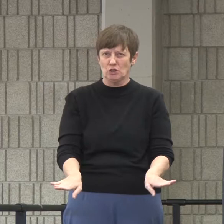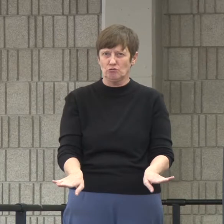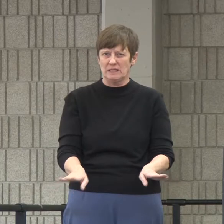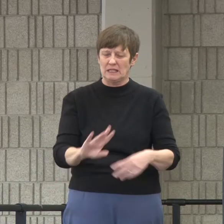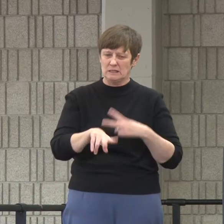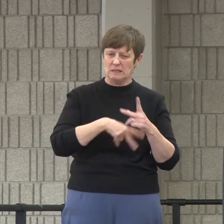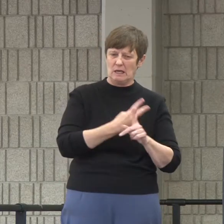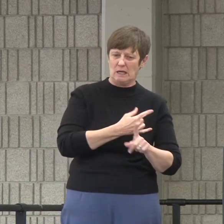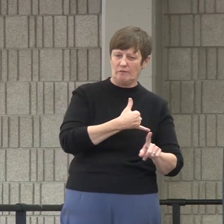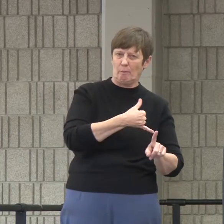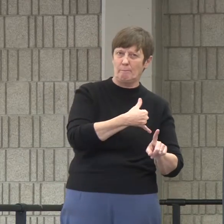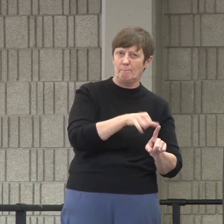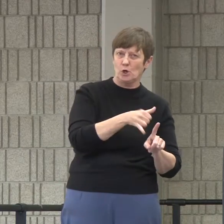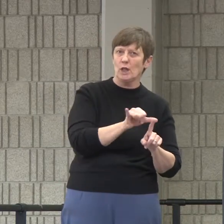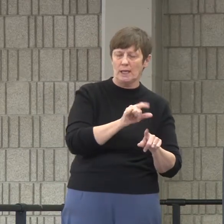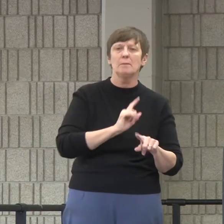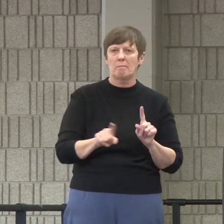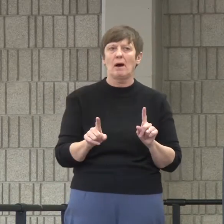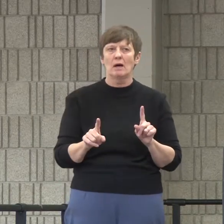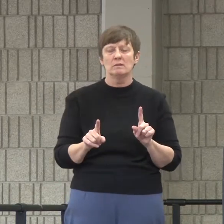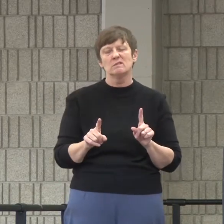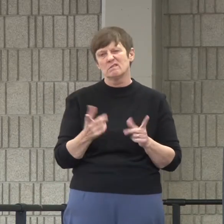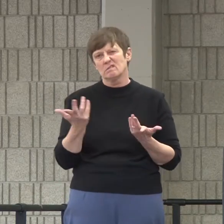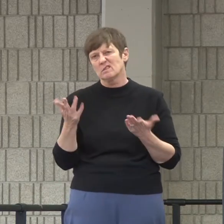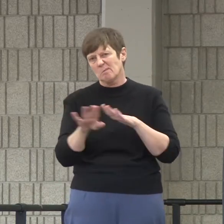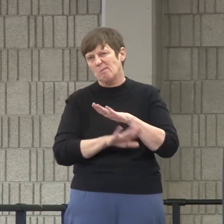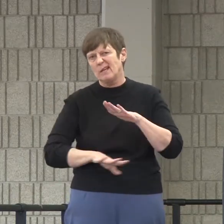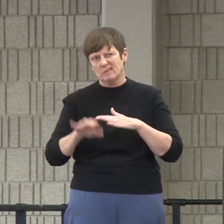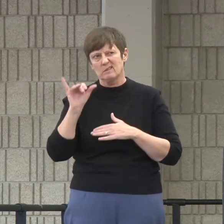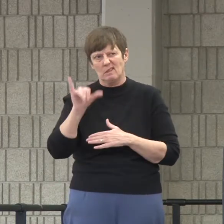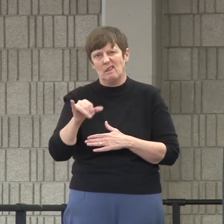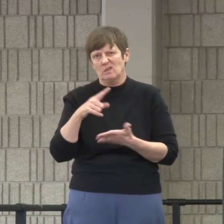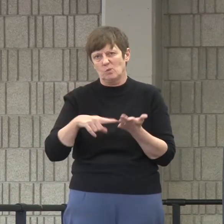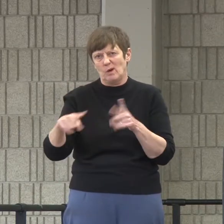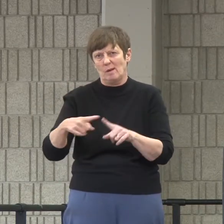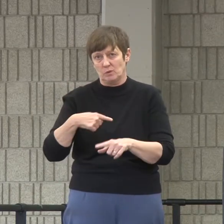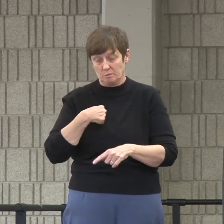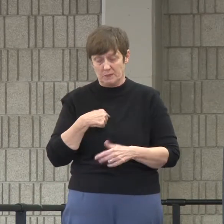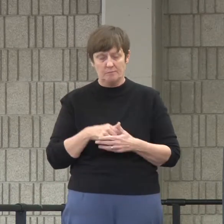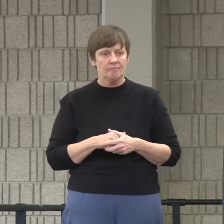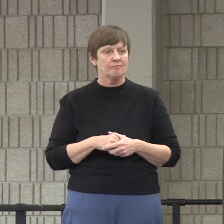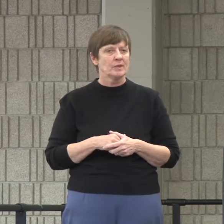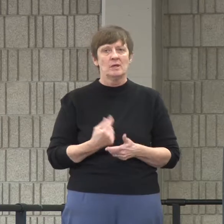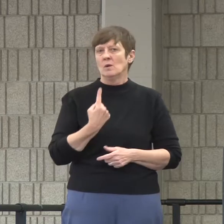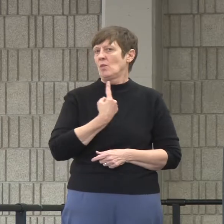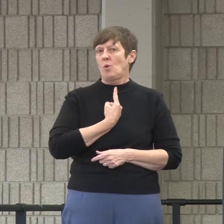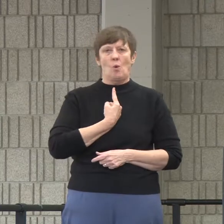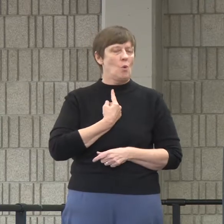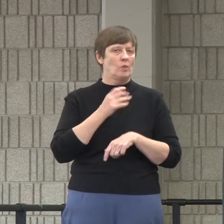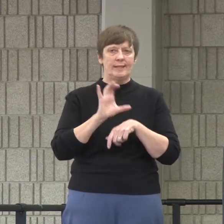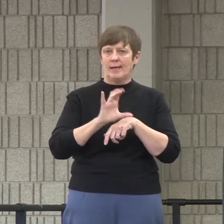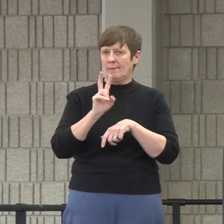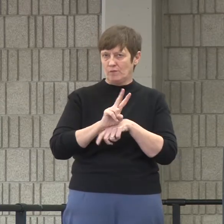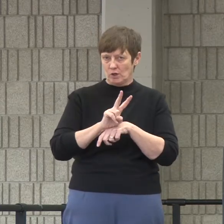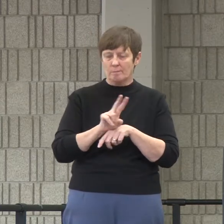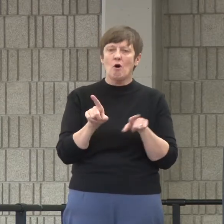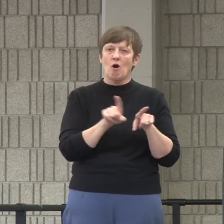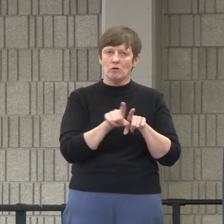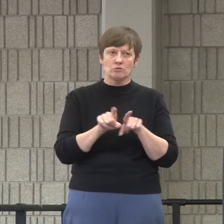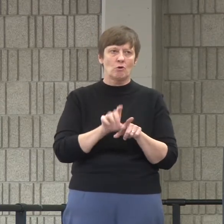bullying, but that's essentially what it was. I was the only Cape Verdean, I'm also